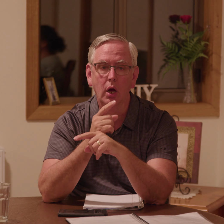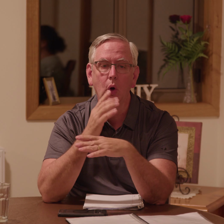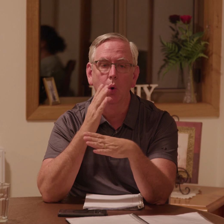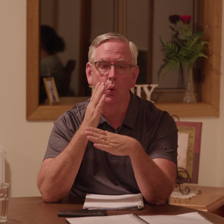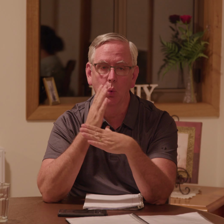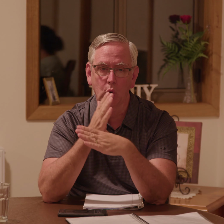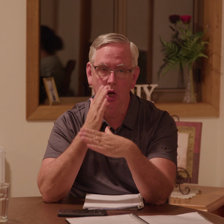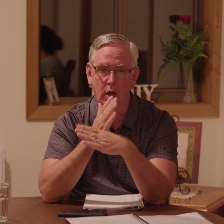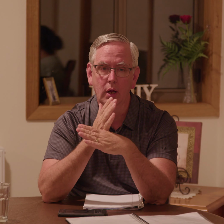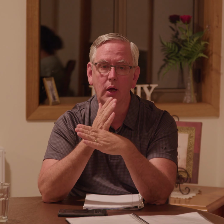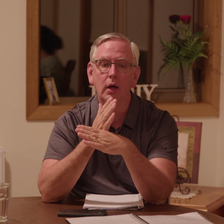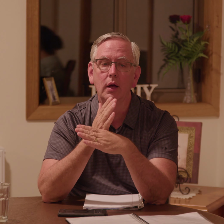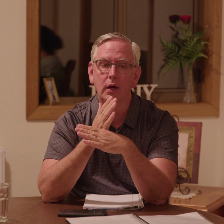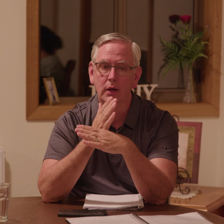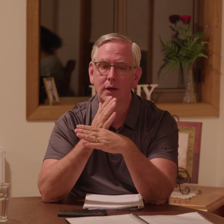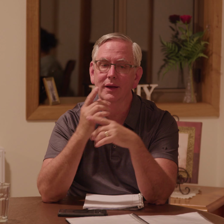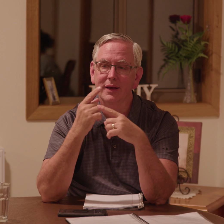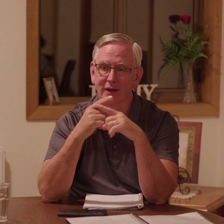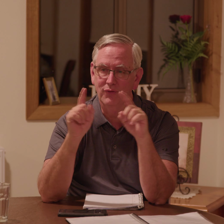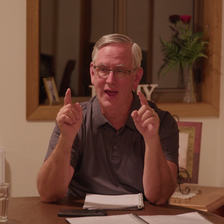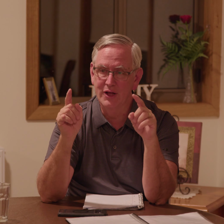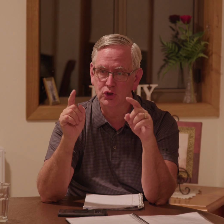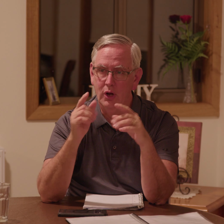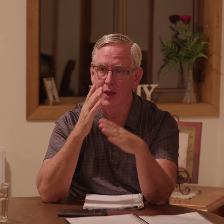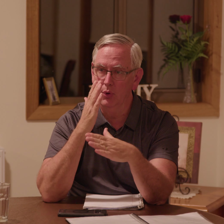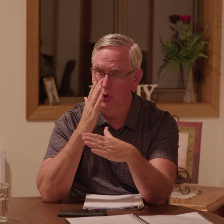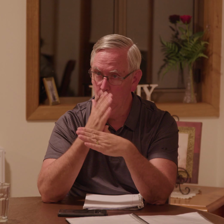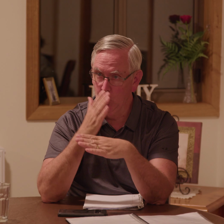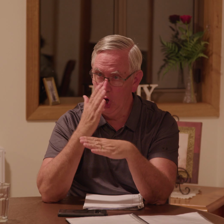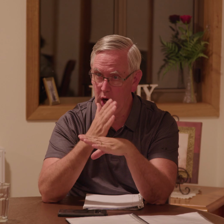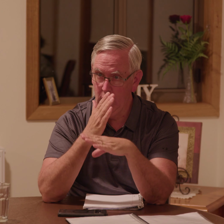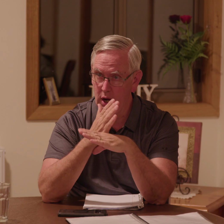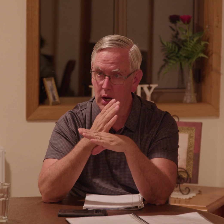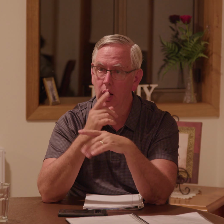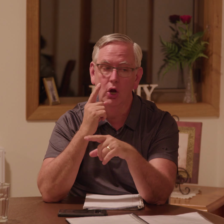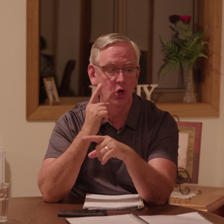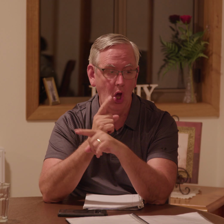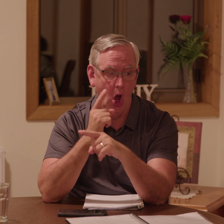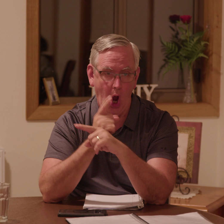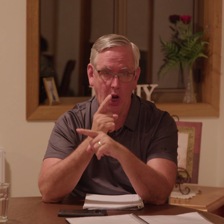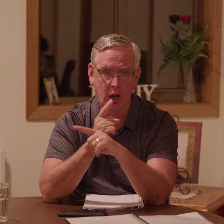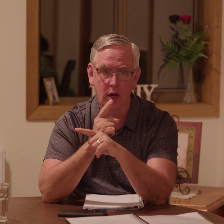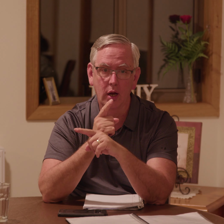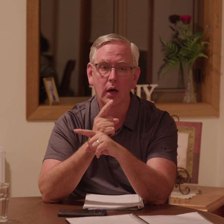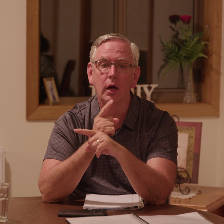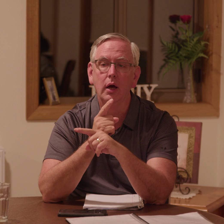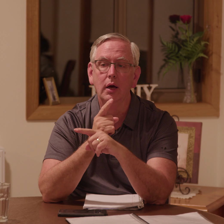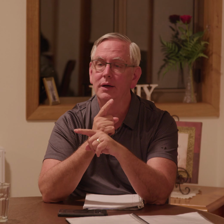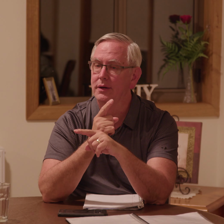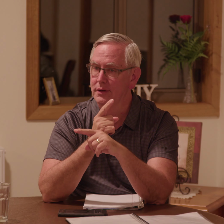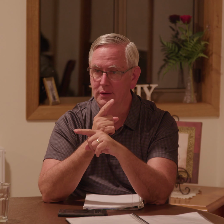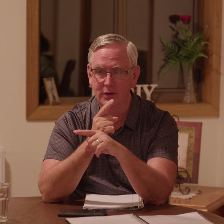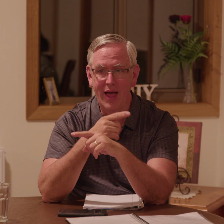Okay, here we go. Work and talk. You have a different hand shape. Talk.